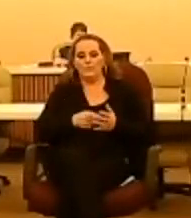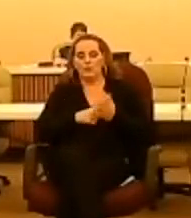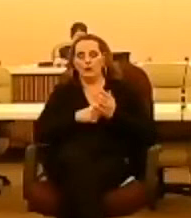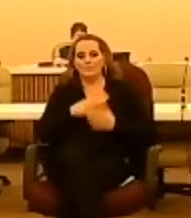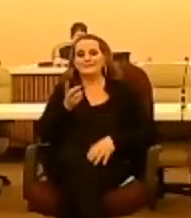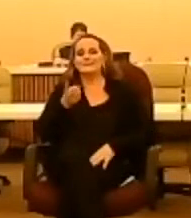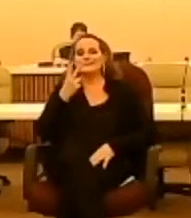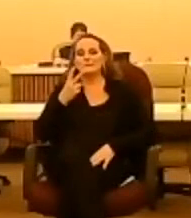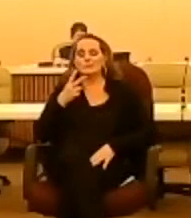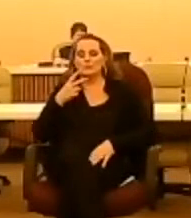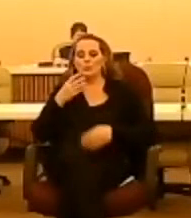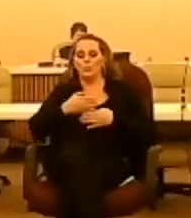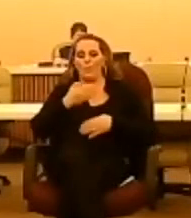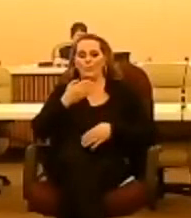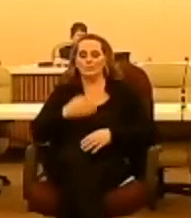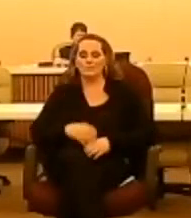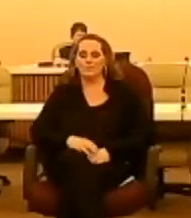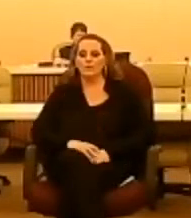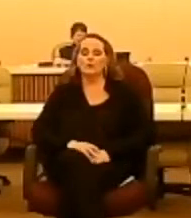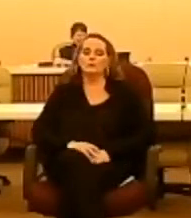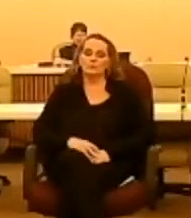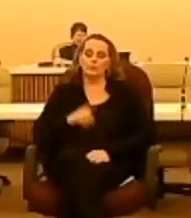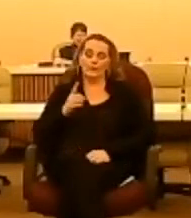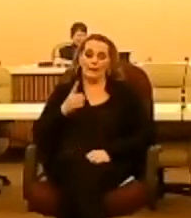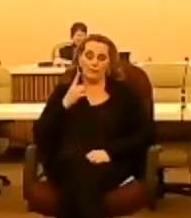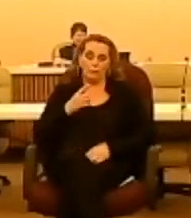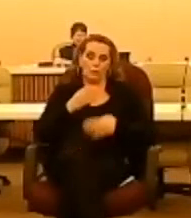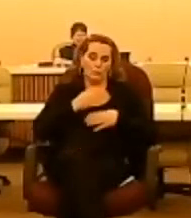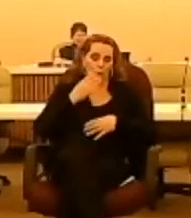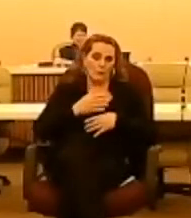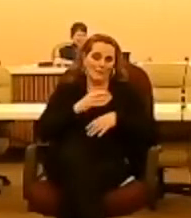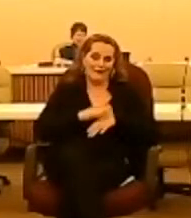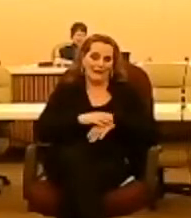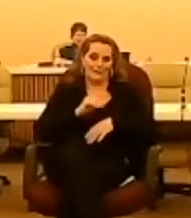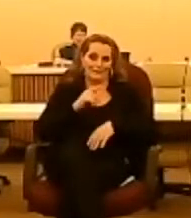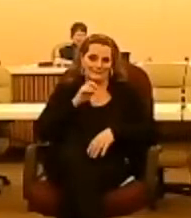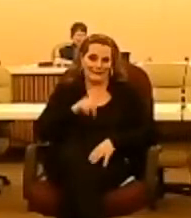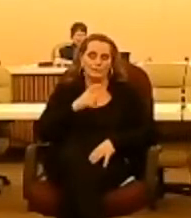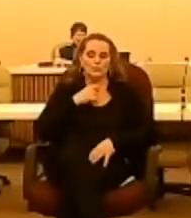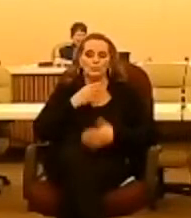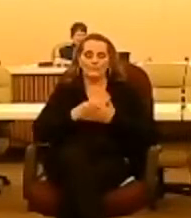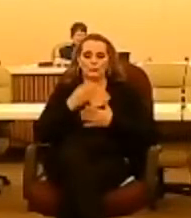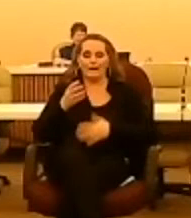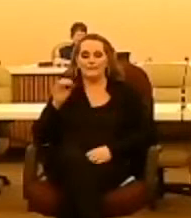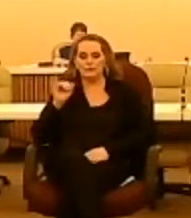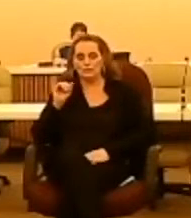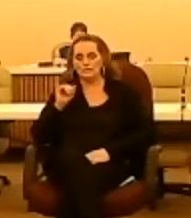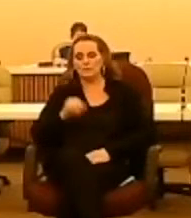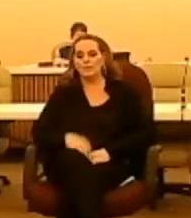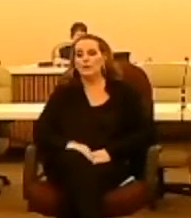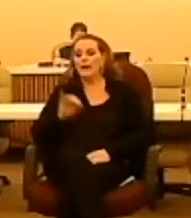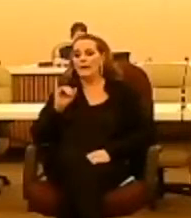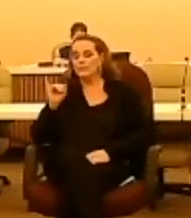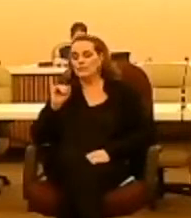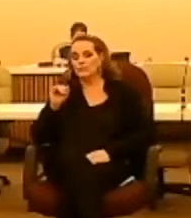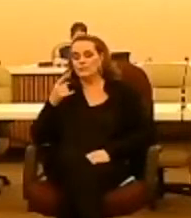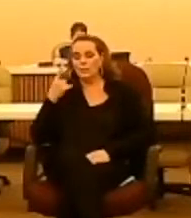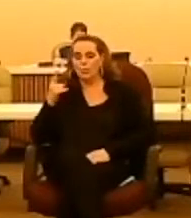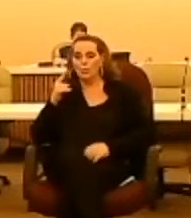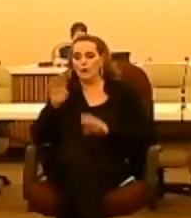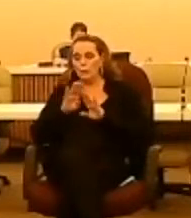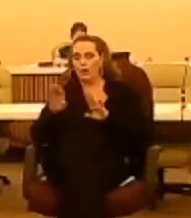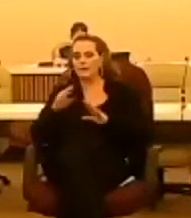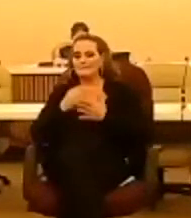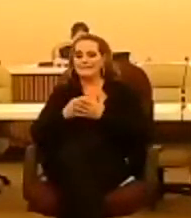walls. So you can have a 1 wall tank, but you have to buy insurance. The insurance for 1 wall is so expensive.